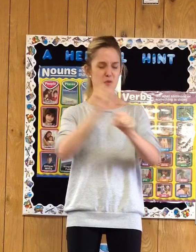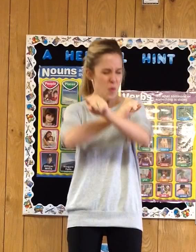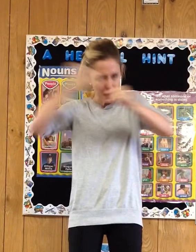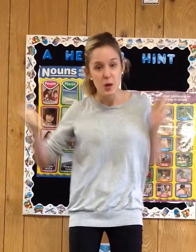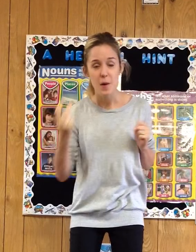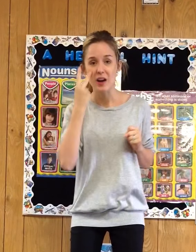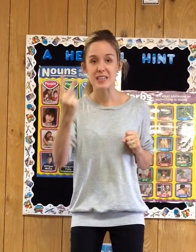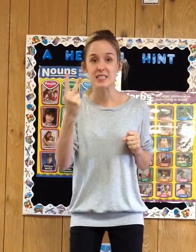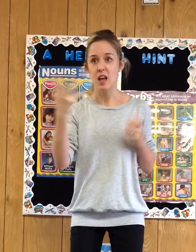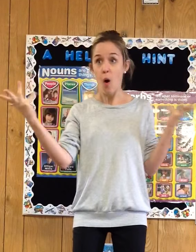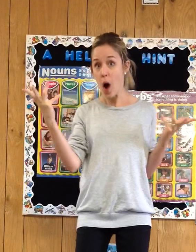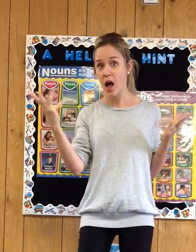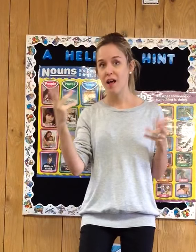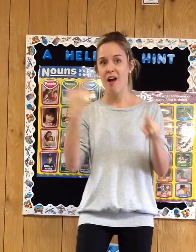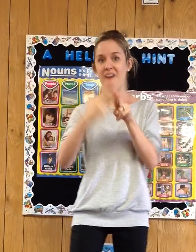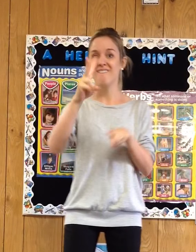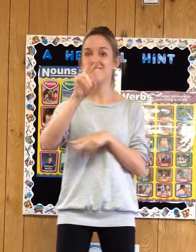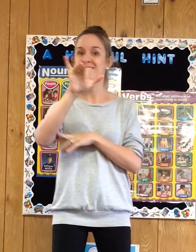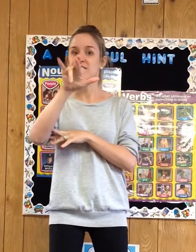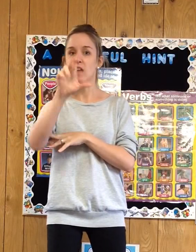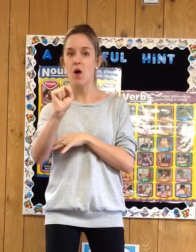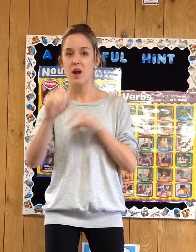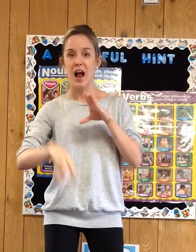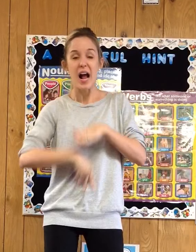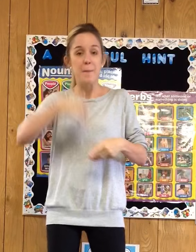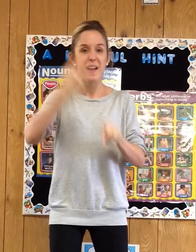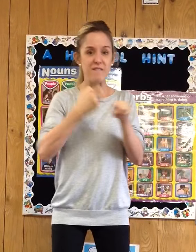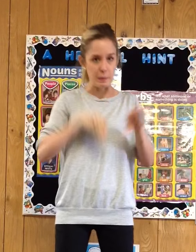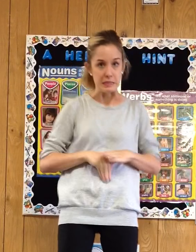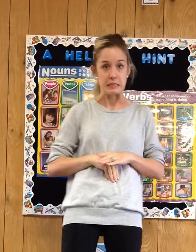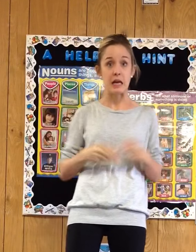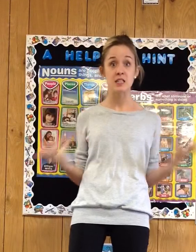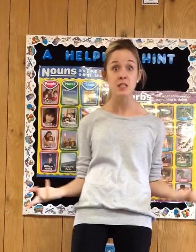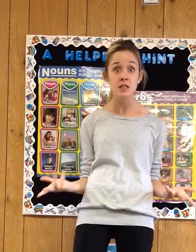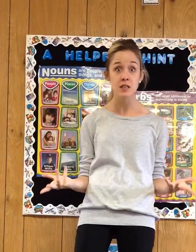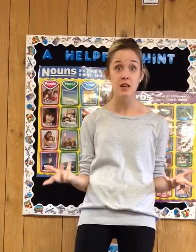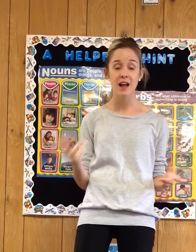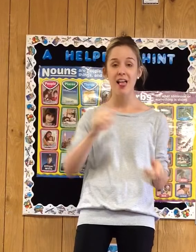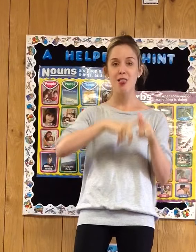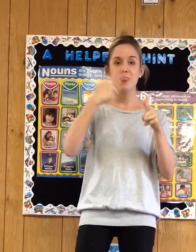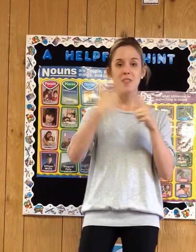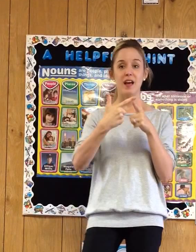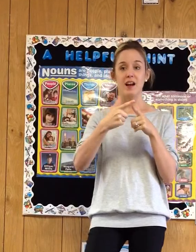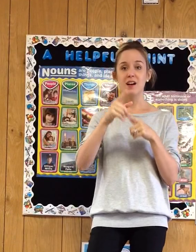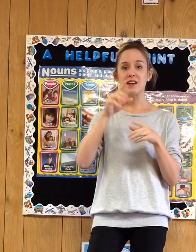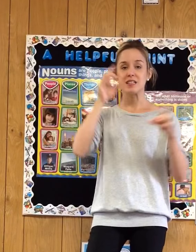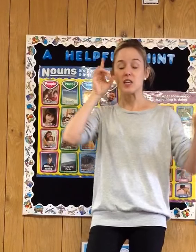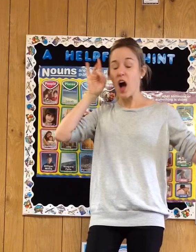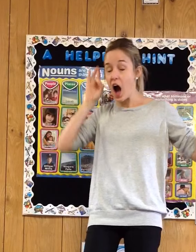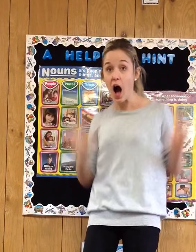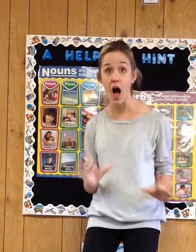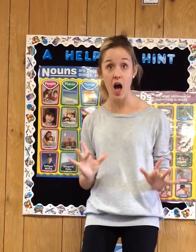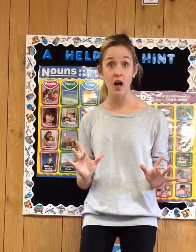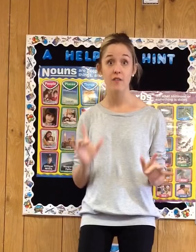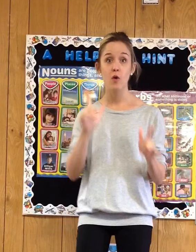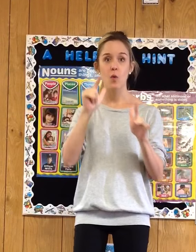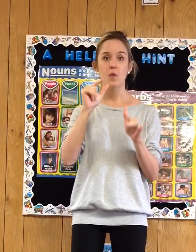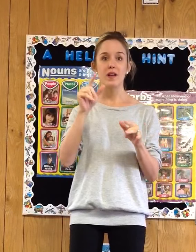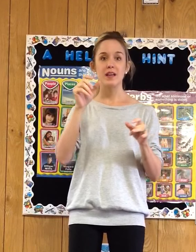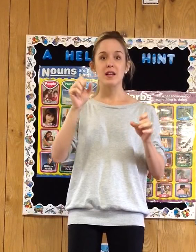sees a virus coming out from his insides. And then it gets horrible when he bursts open and